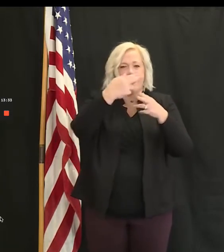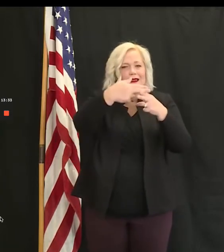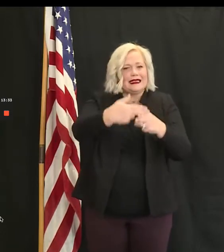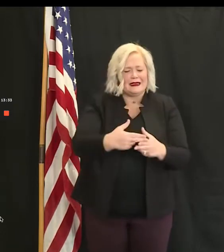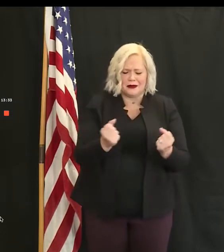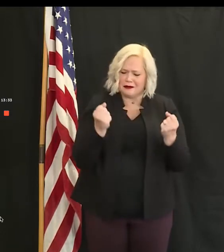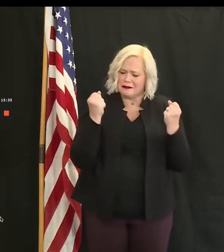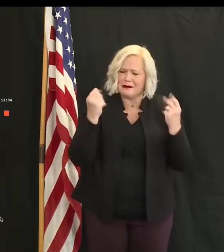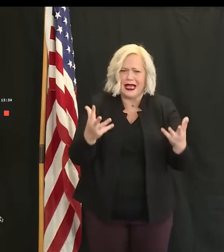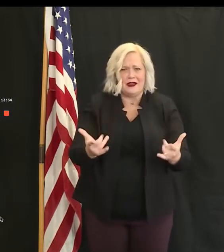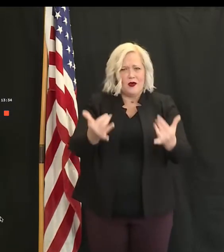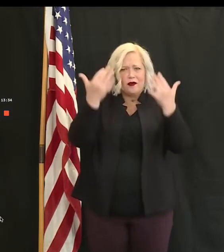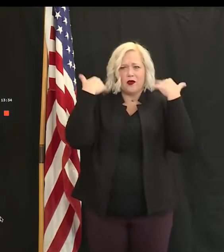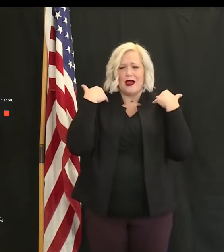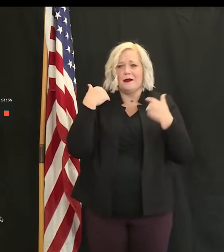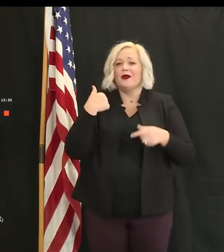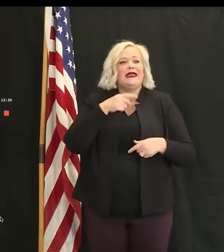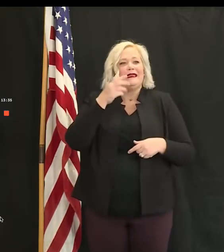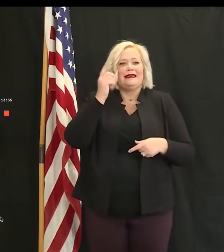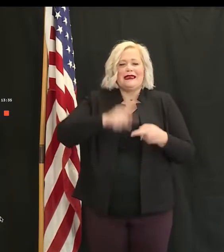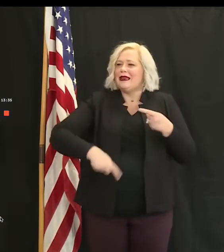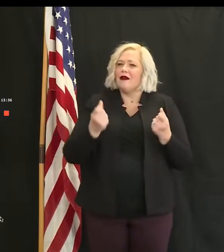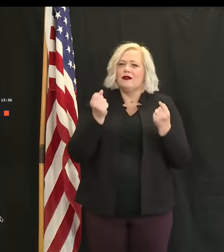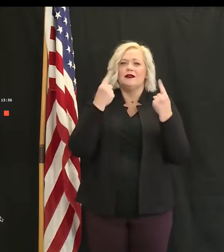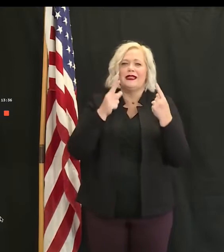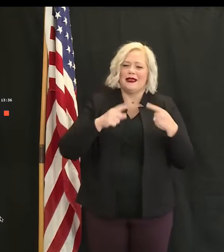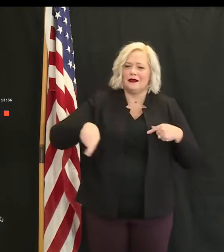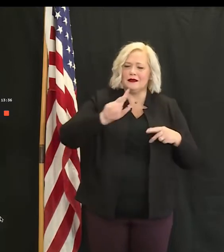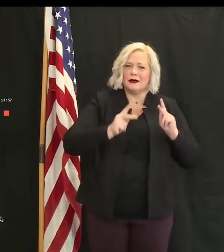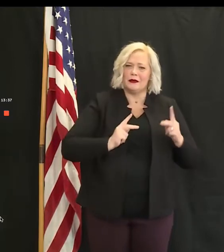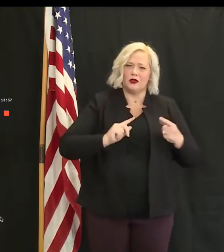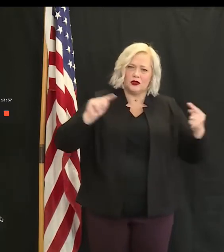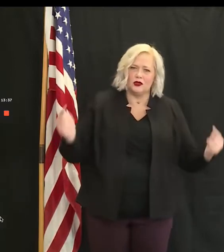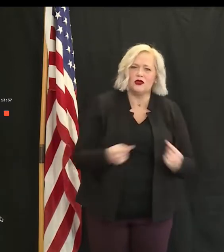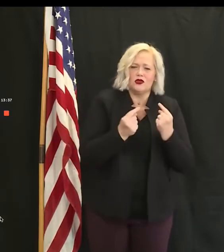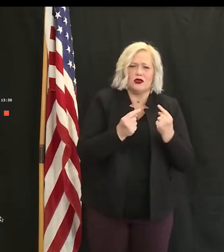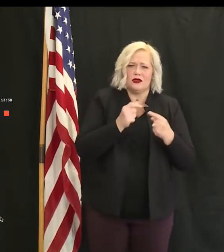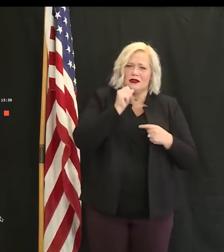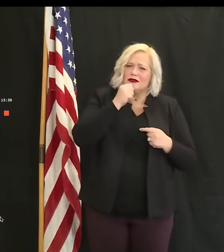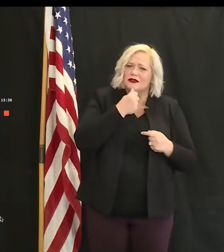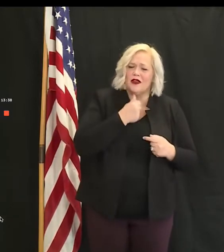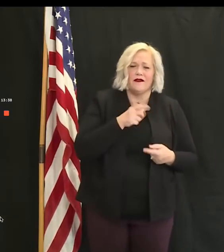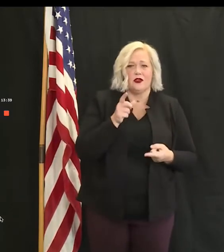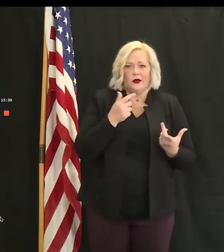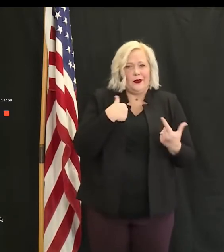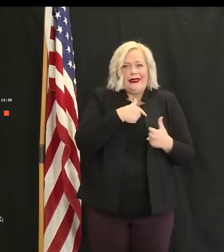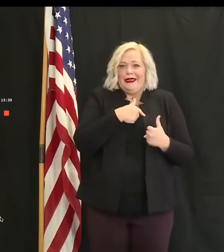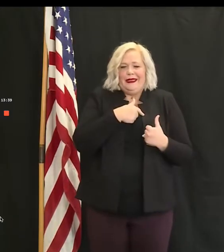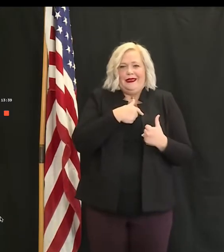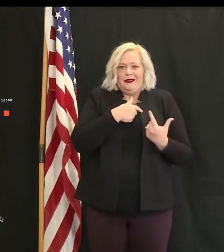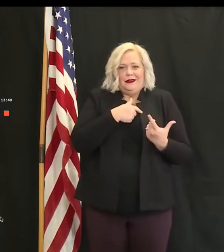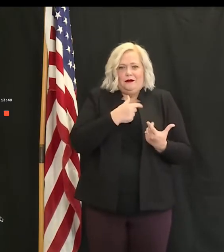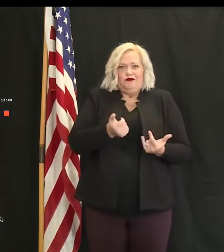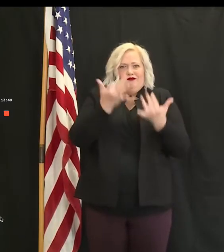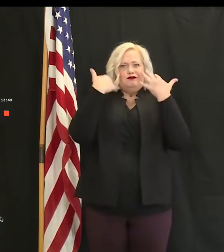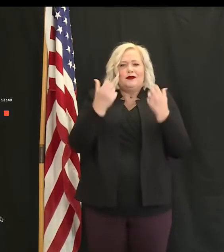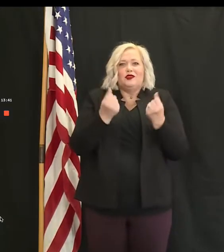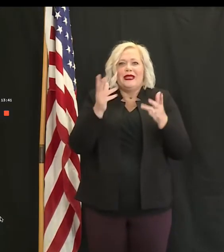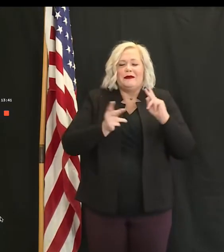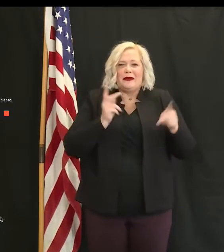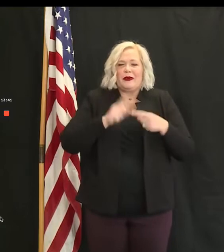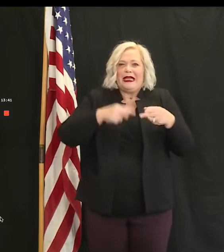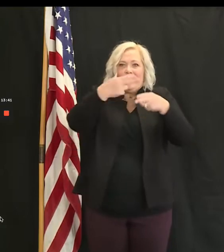that every person endured, we took our part seriously, and we hope others will do the same